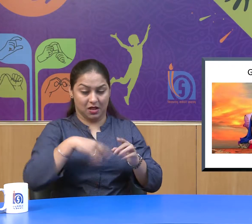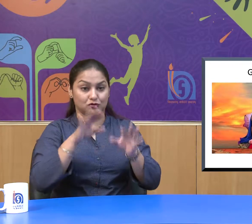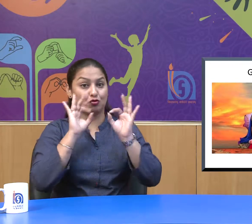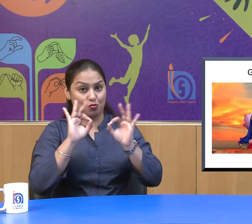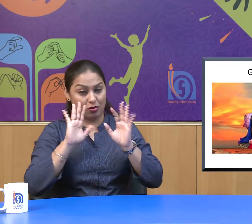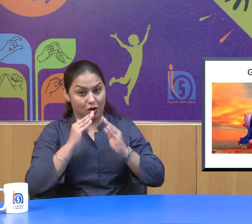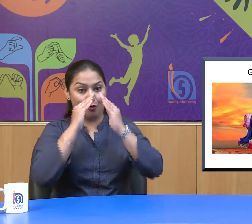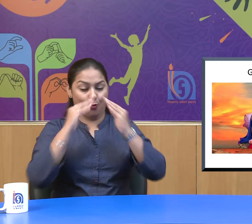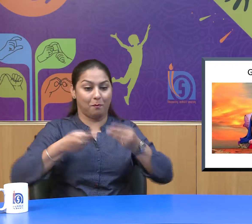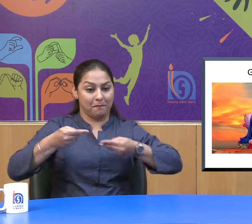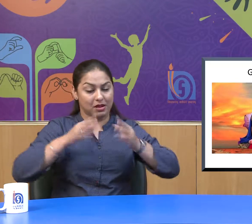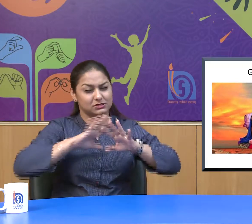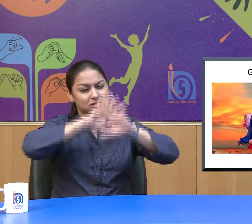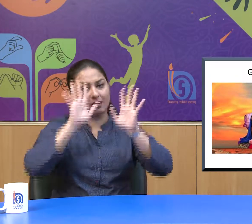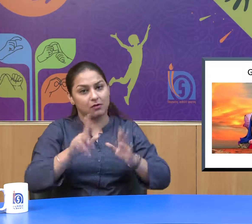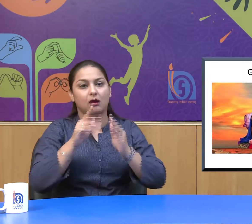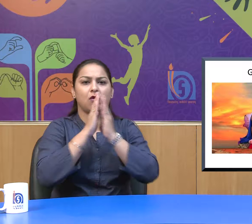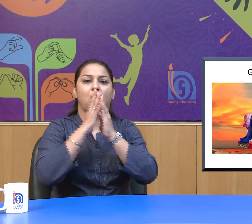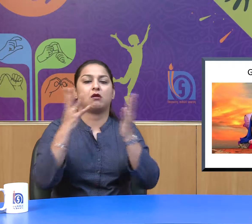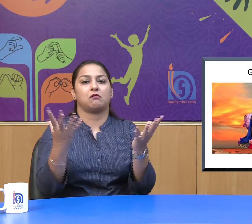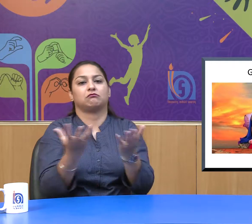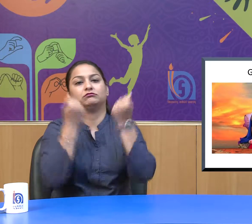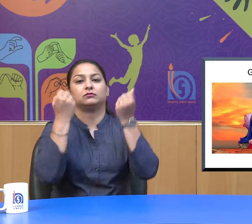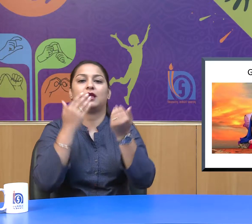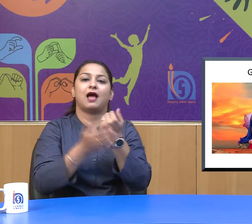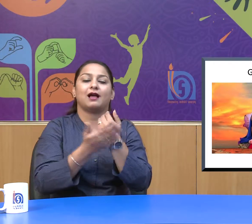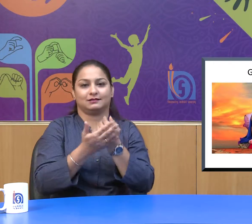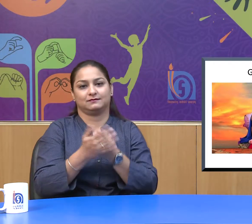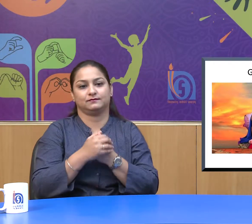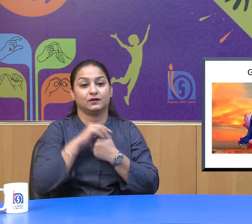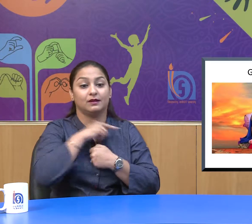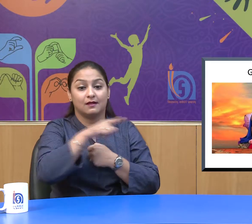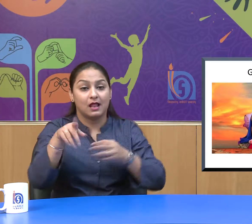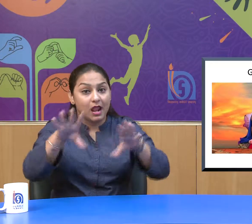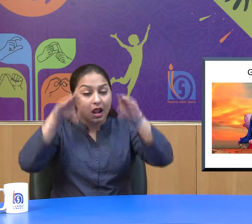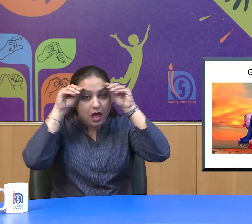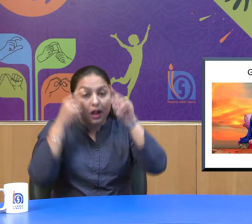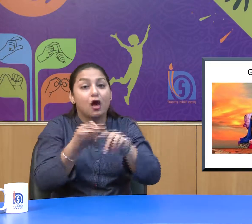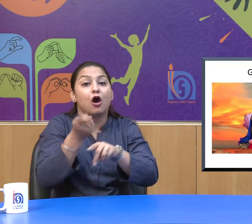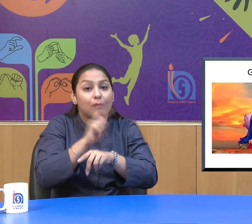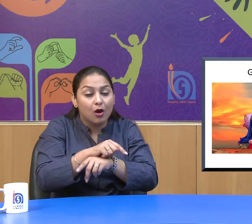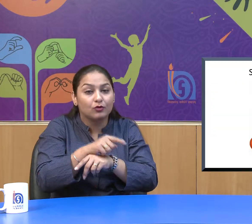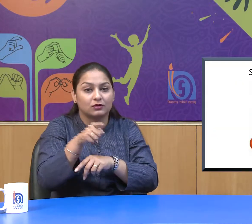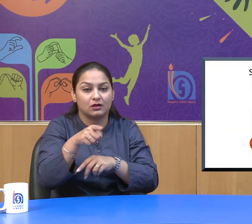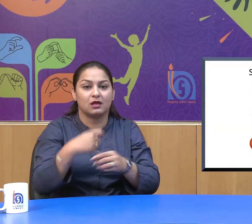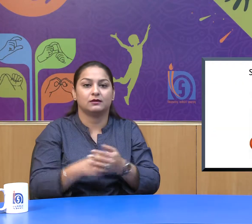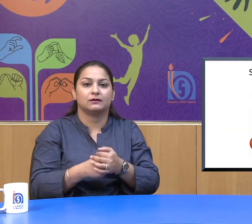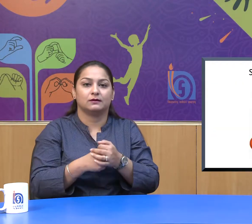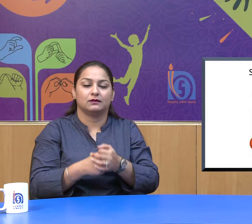householder. Dear learner, we will learn about Ramanuja,